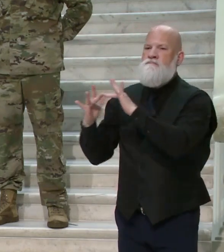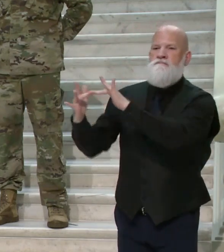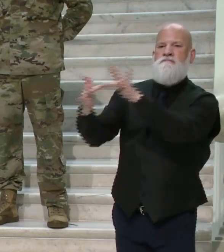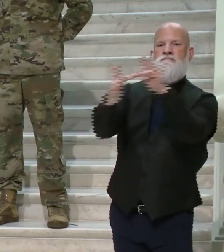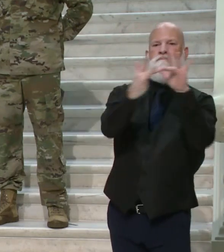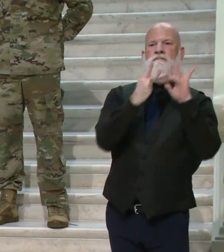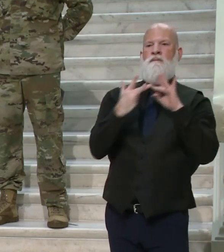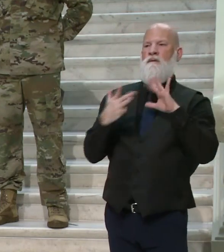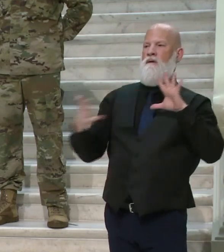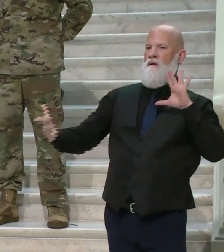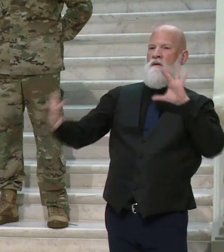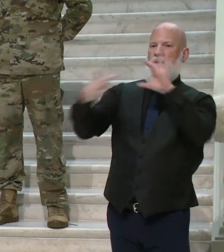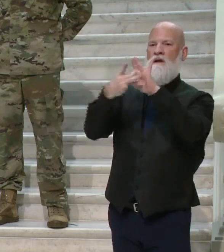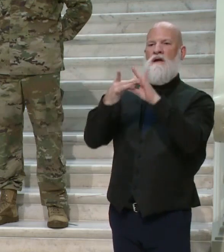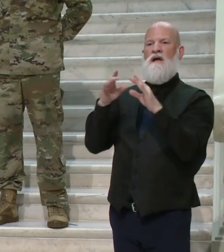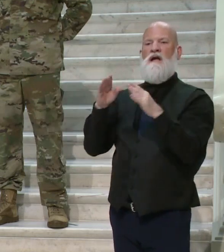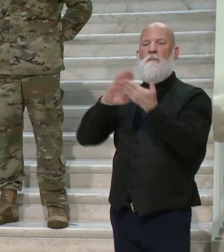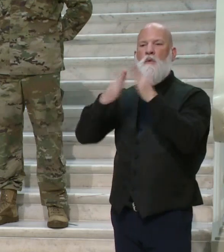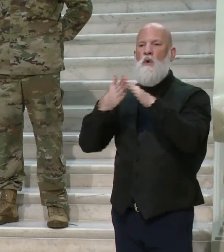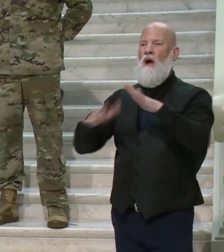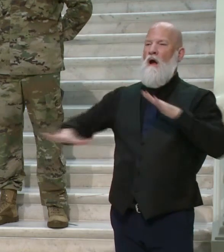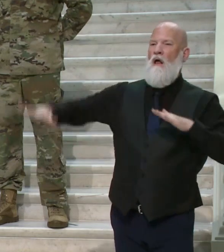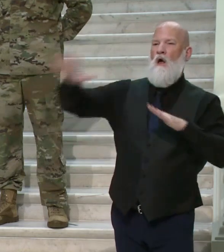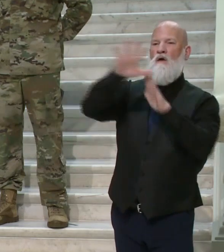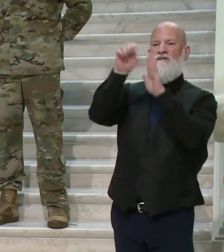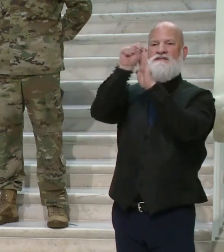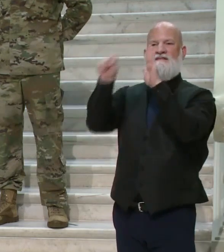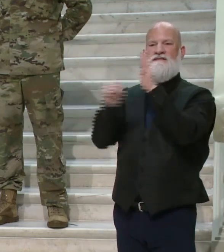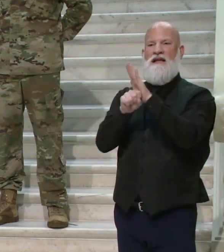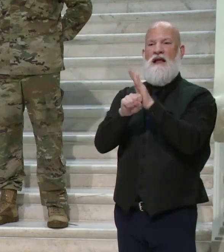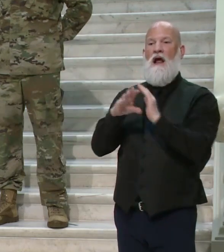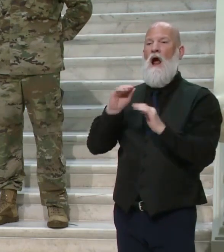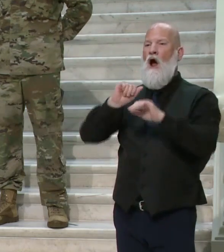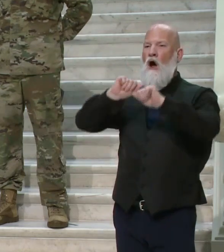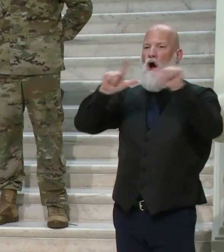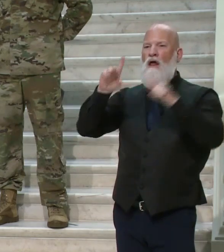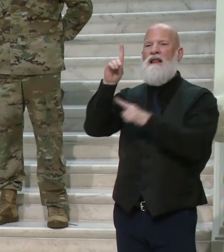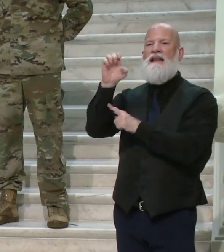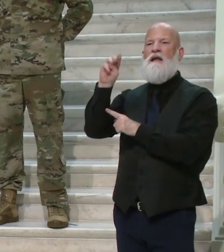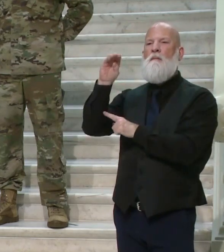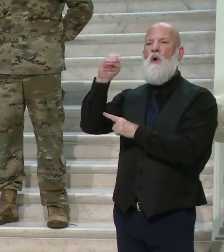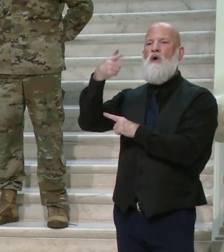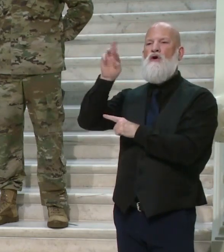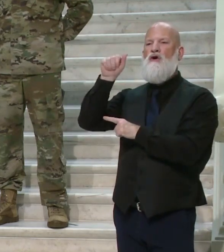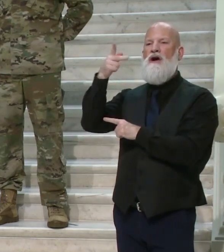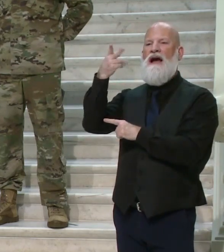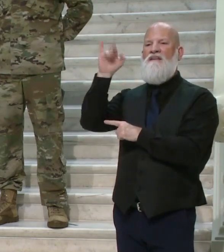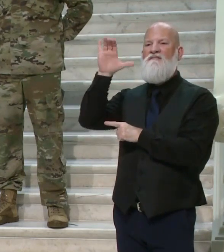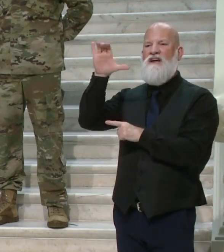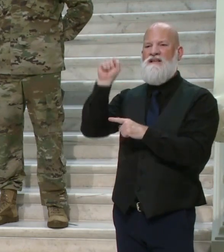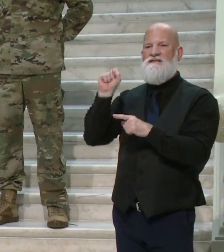every demographic, and also to engage the business community and others who can help us